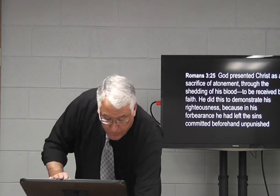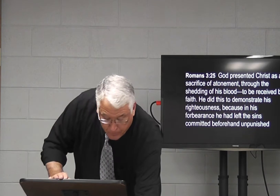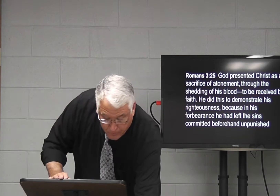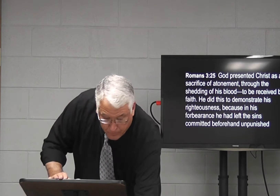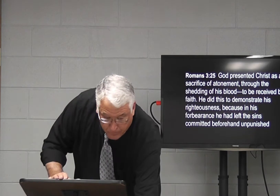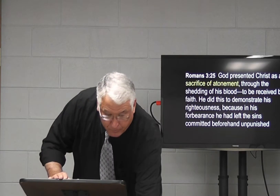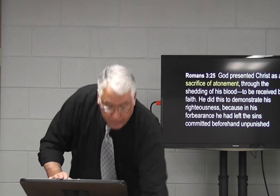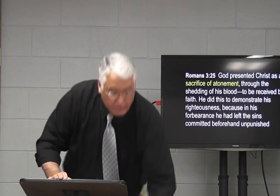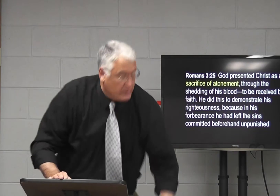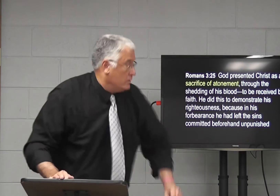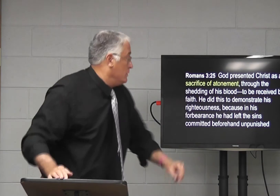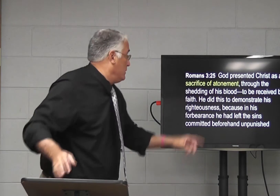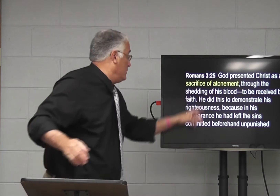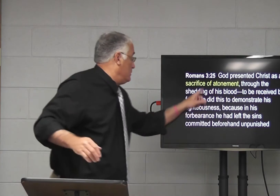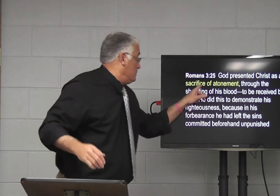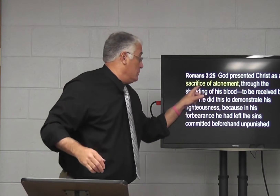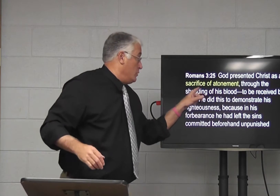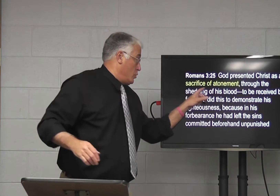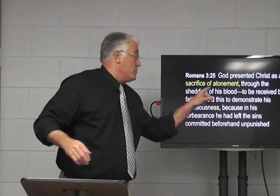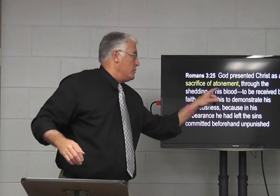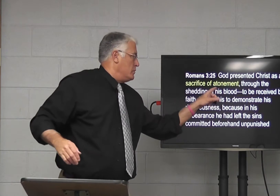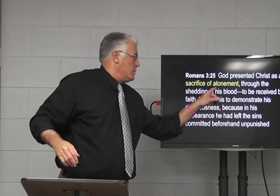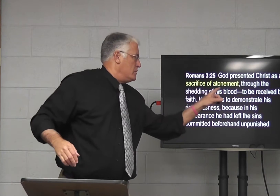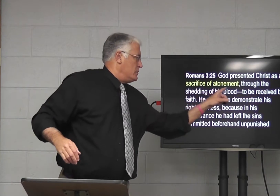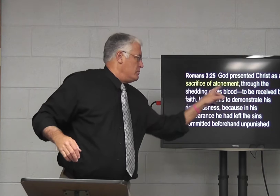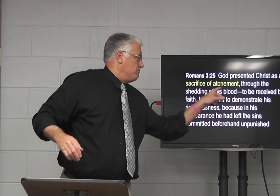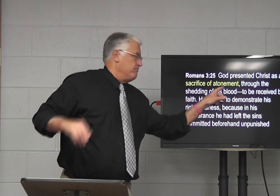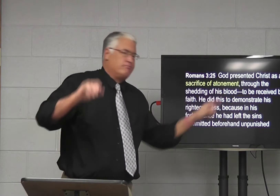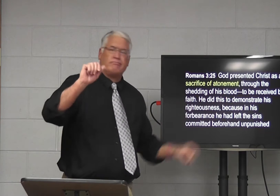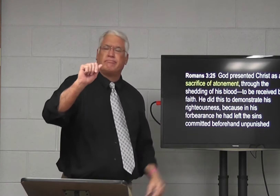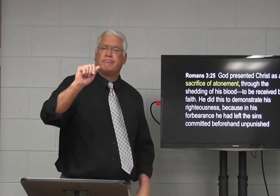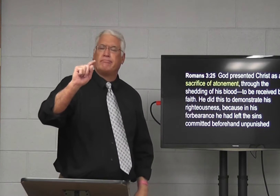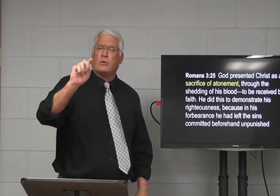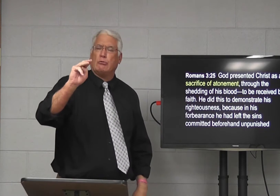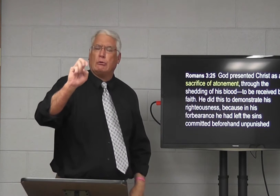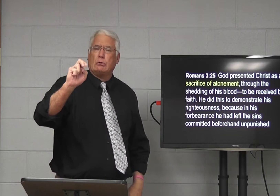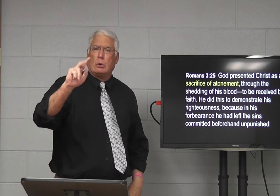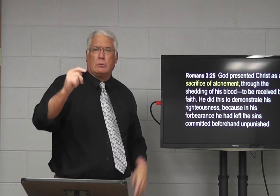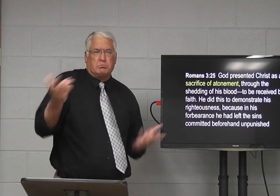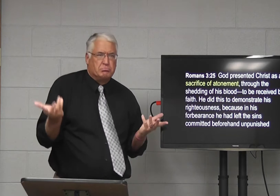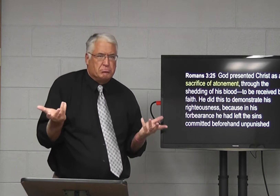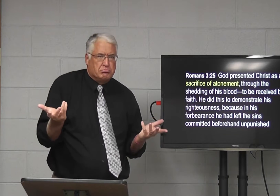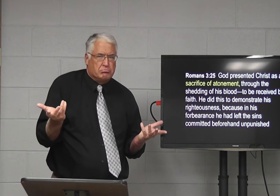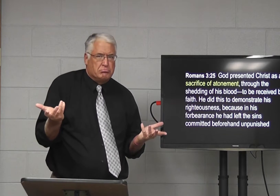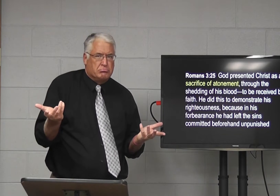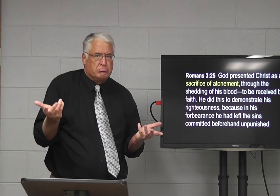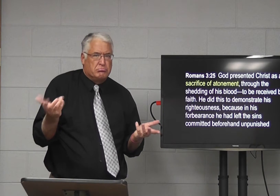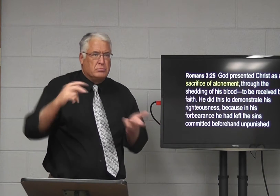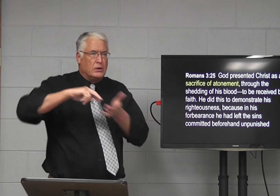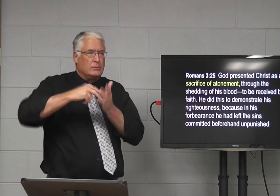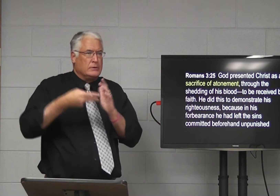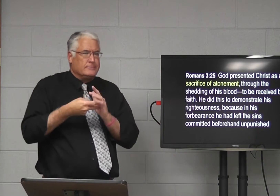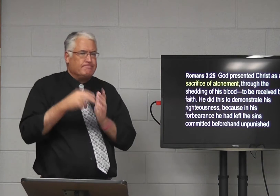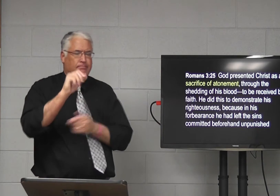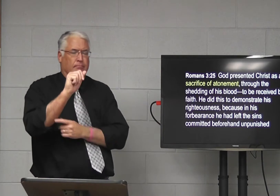the point here is, that we're going to talk about, is the sacrifice of atonement. Atonement, what does that